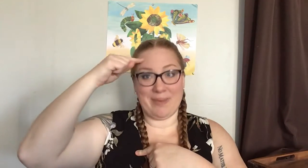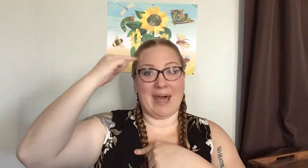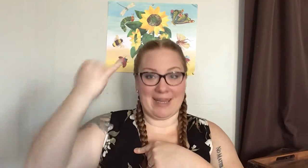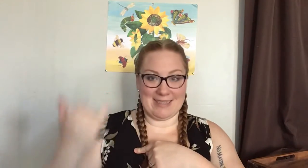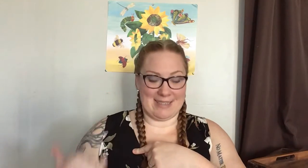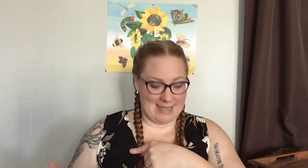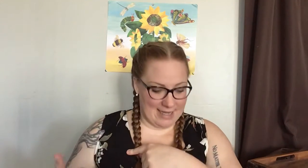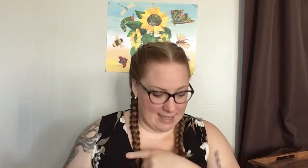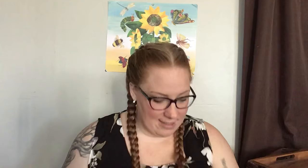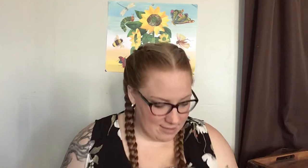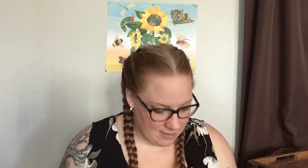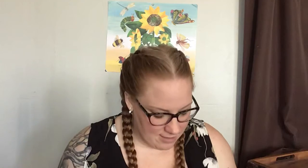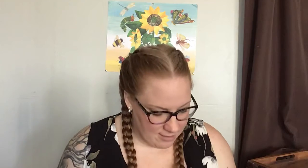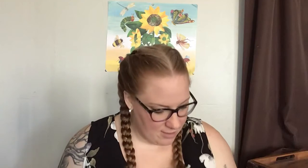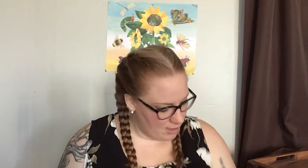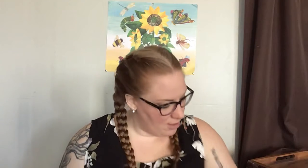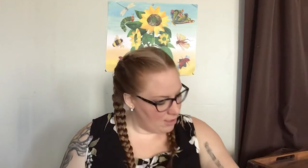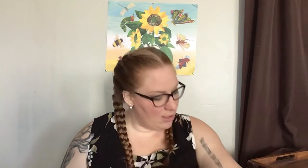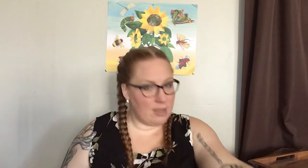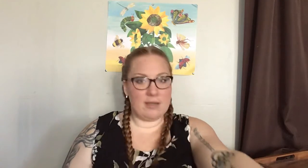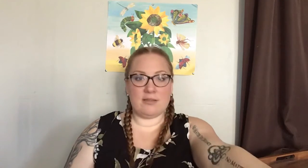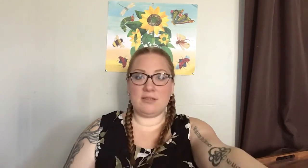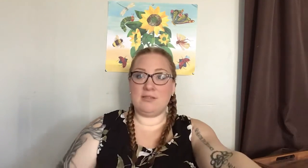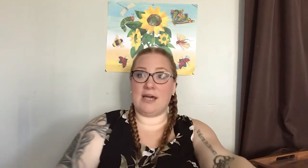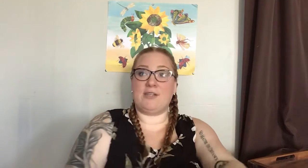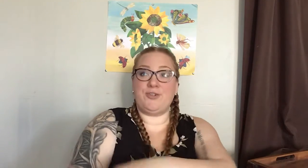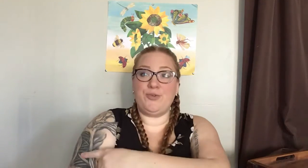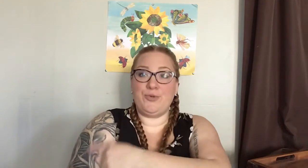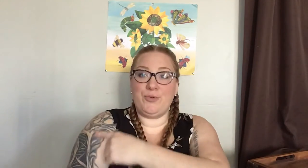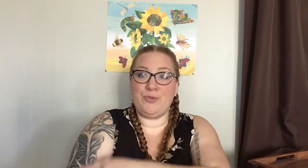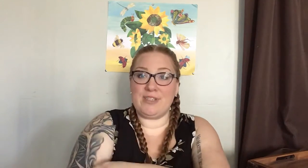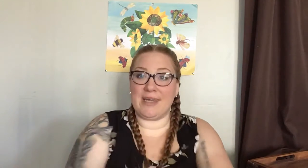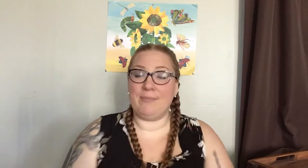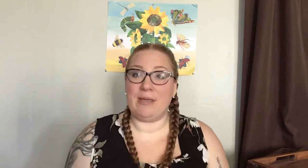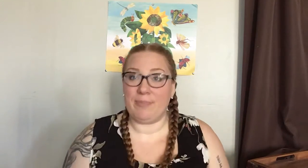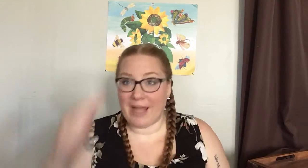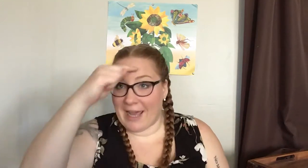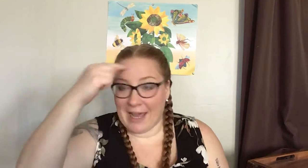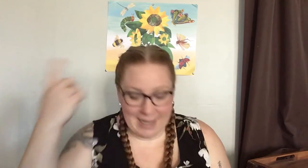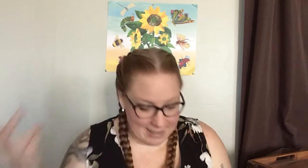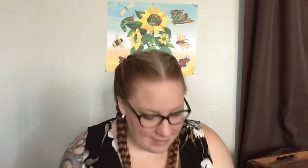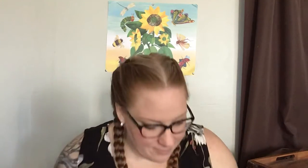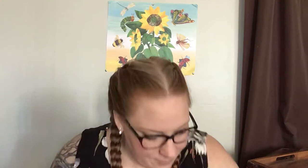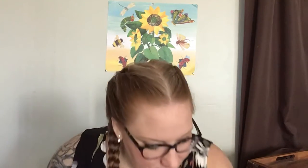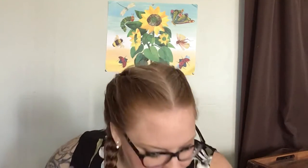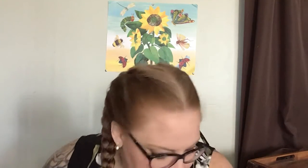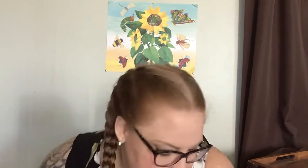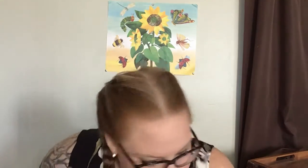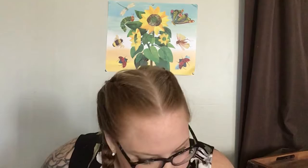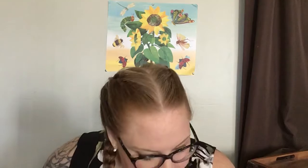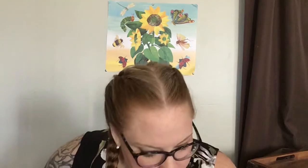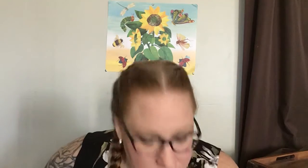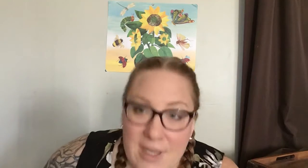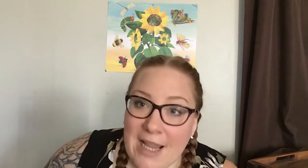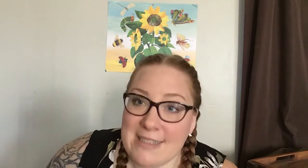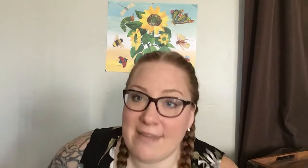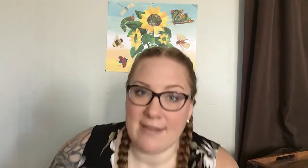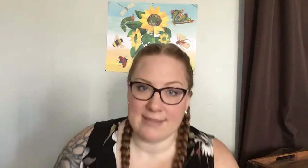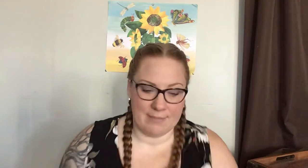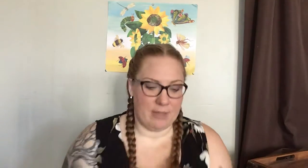black today. And tattoos can be black. Lots of things can be